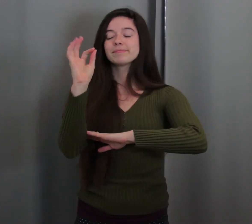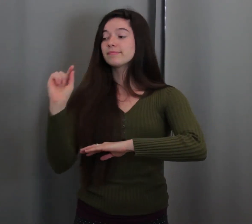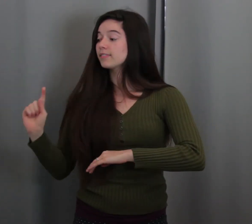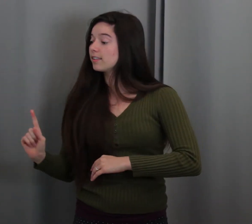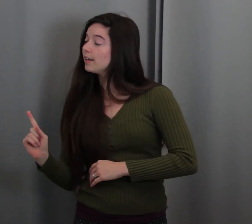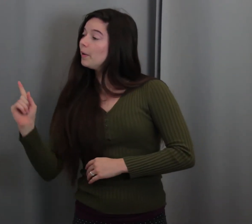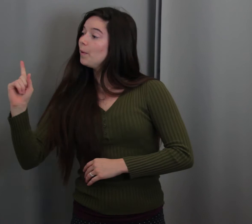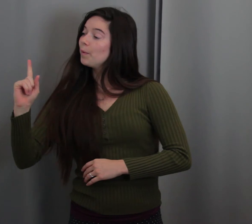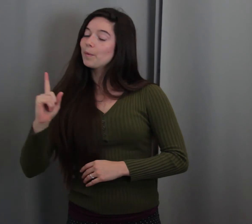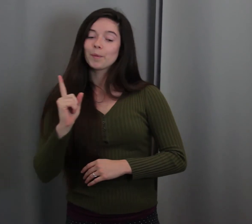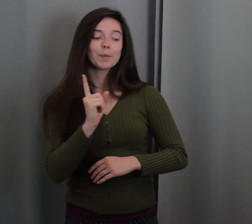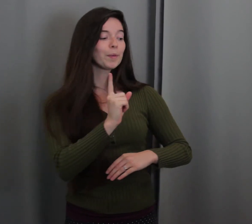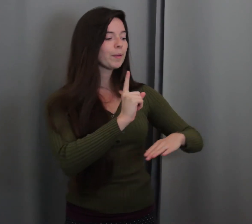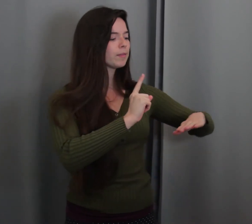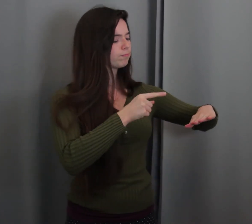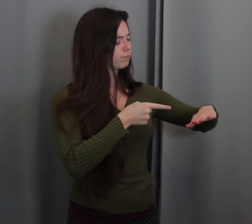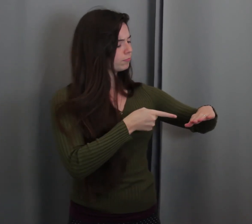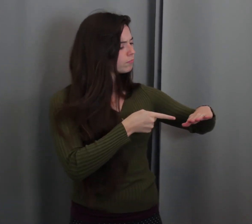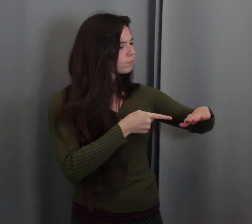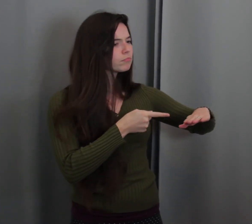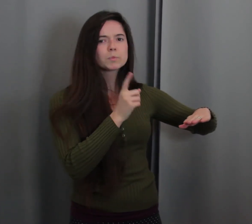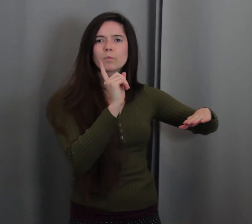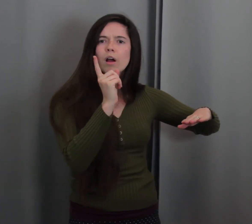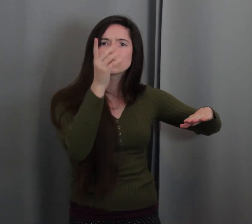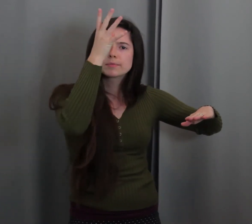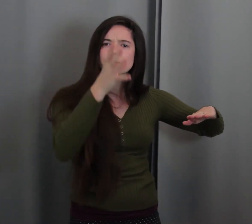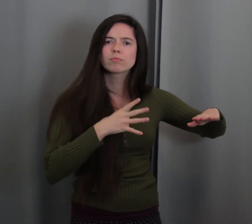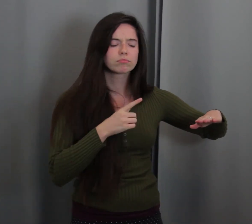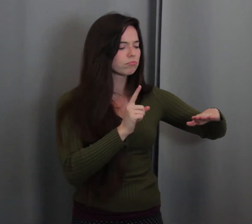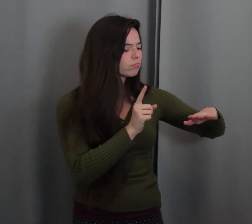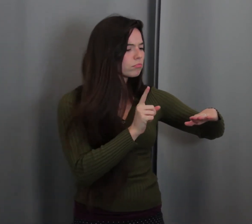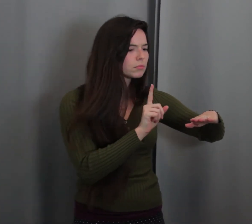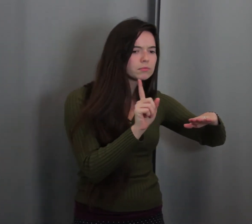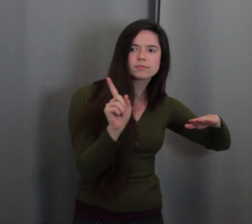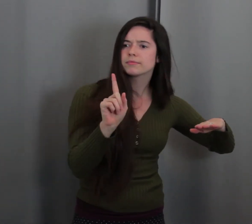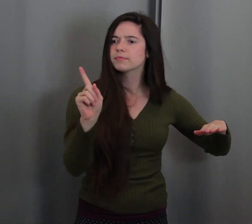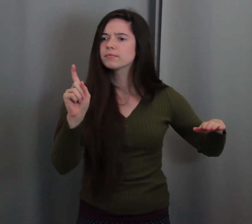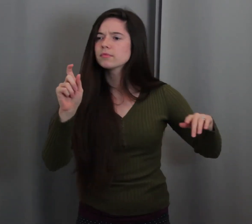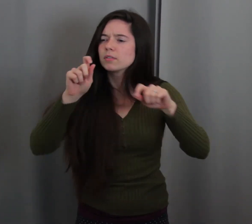I won't put you out a bit. I can sleep fine in a chair."